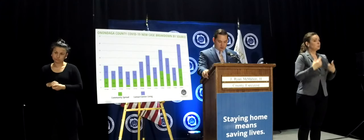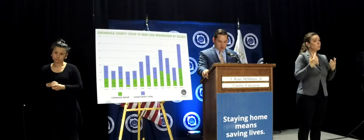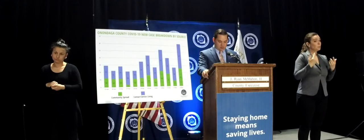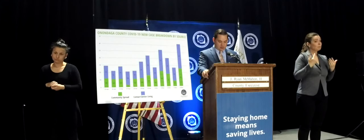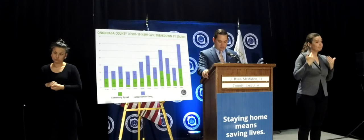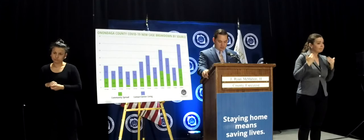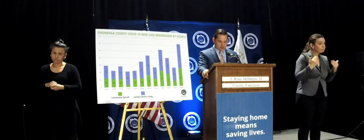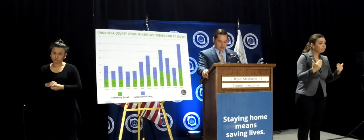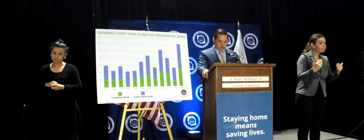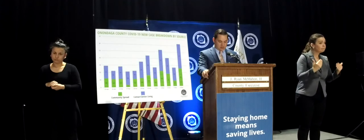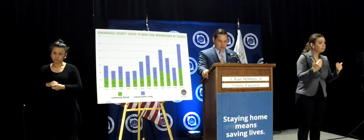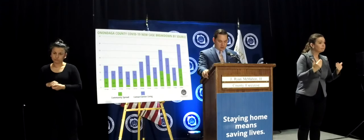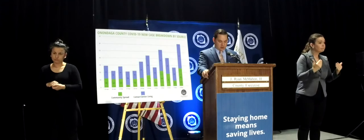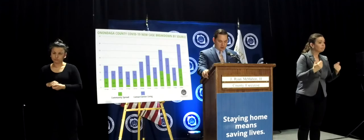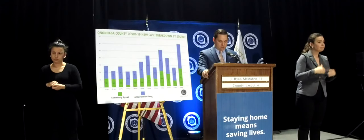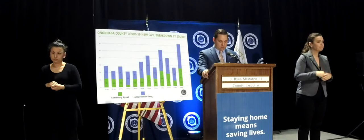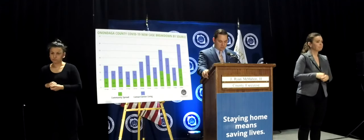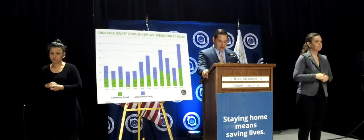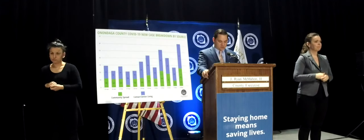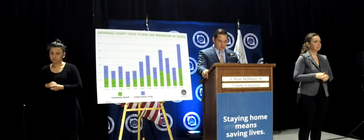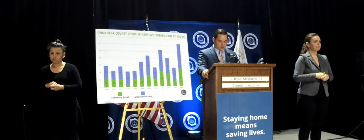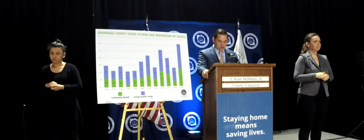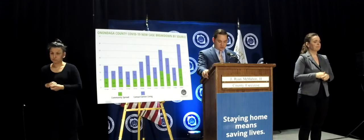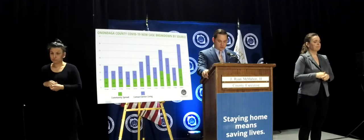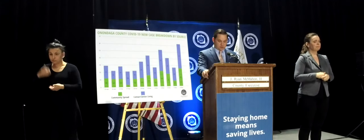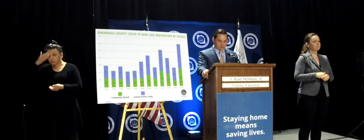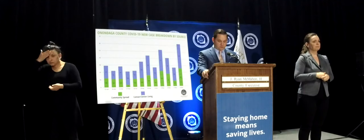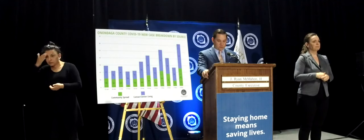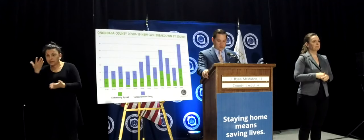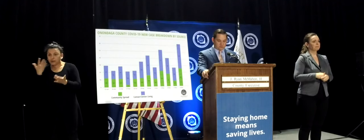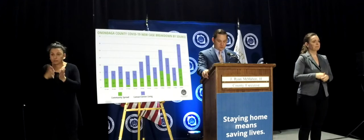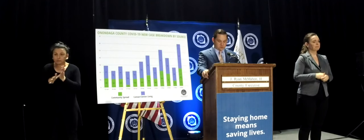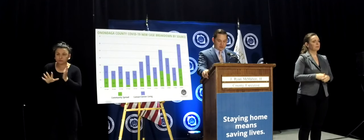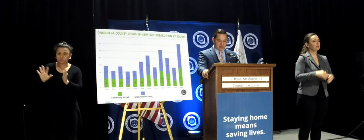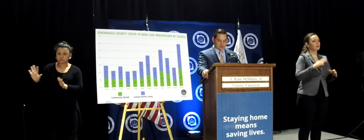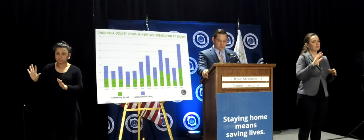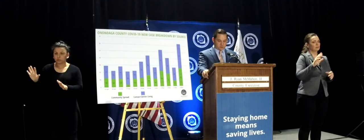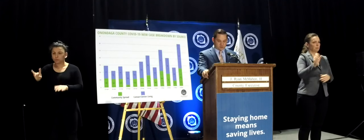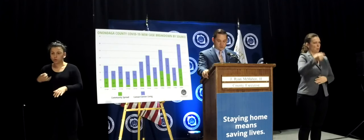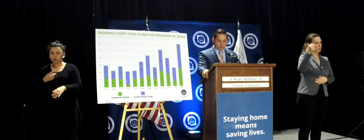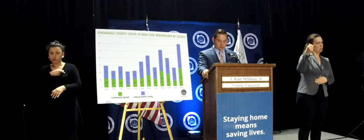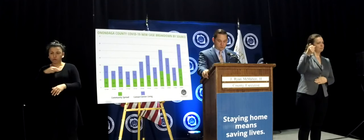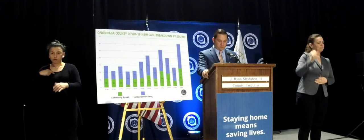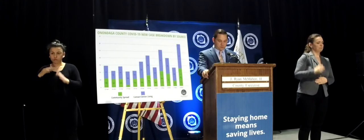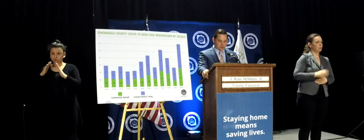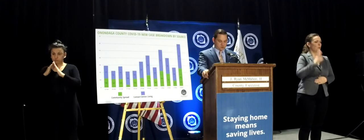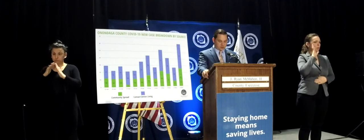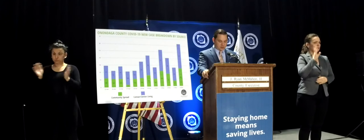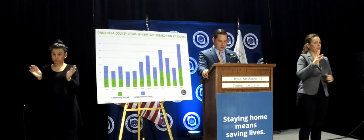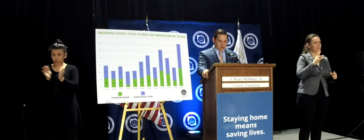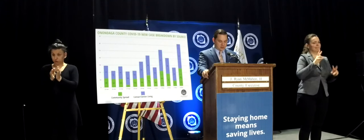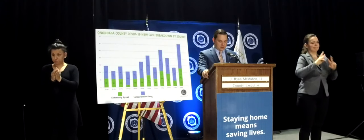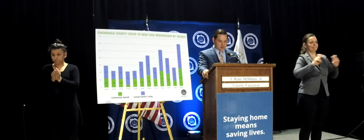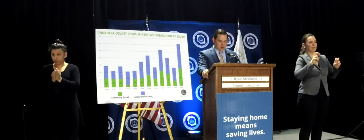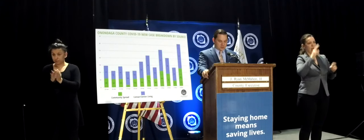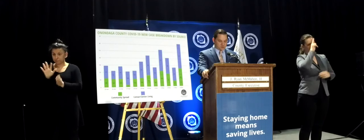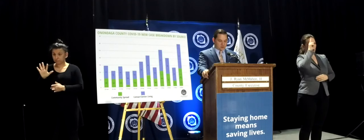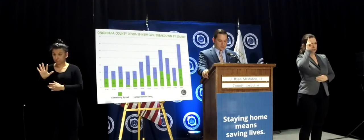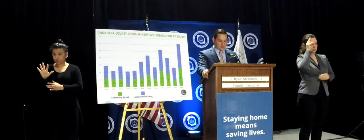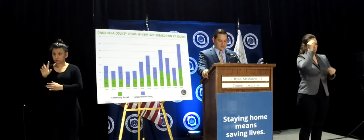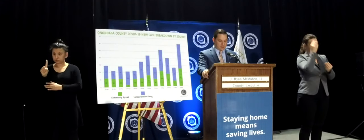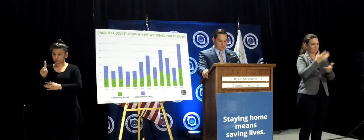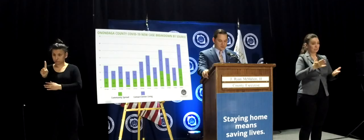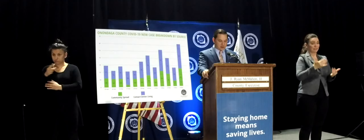cases are in a minute here. Hospitalizations, we have 51 individuals in the hospital. This is up a little bit from yesterday.